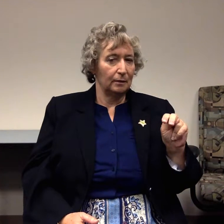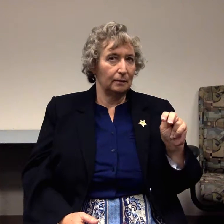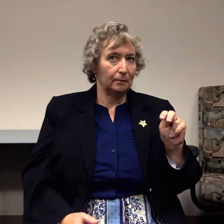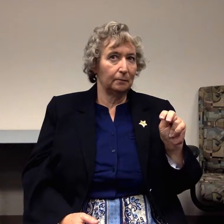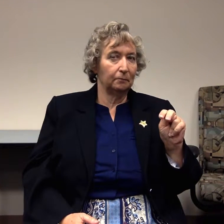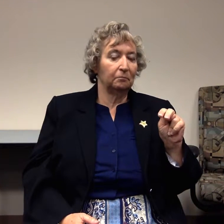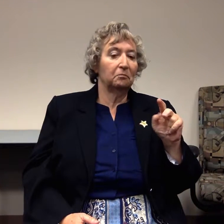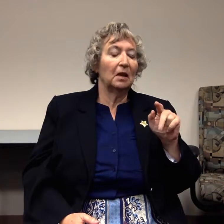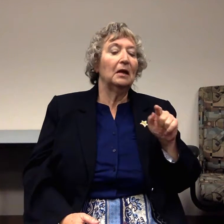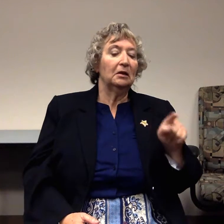for the cannons.